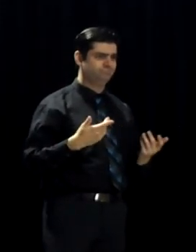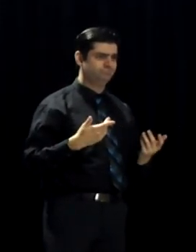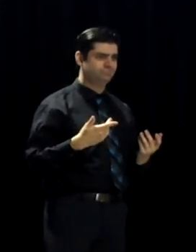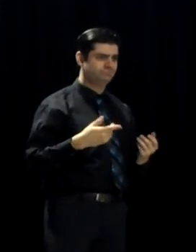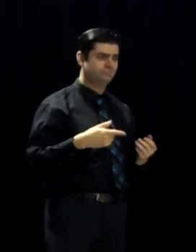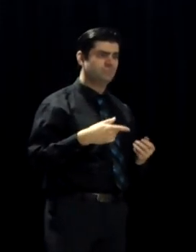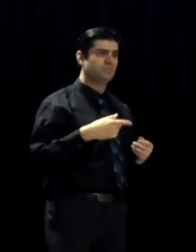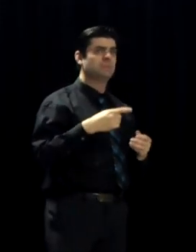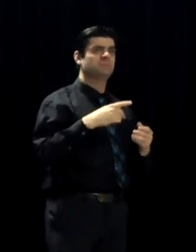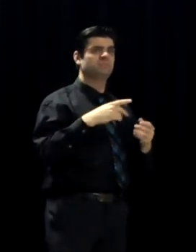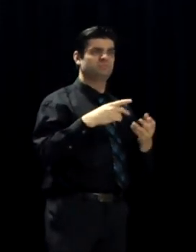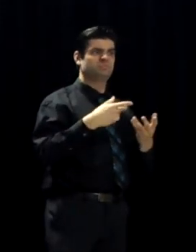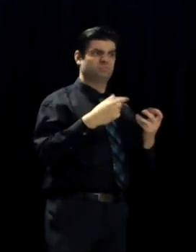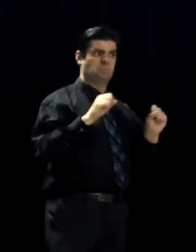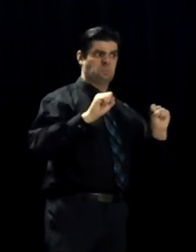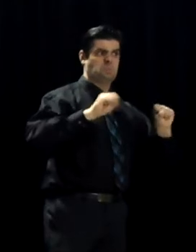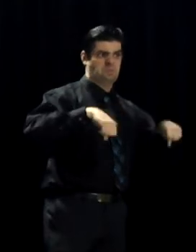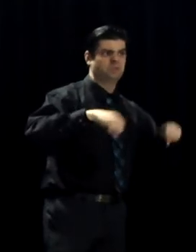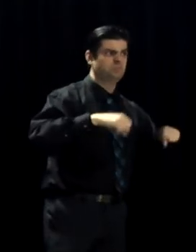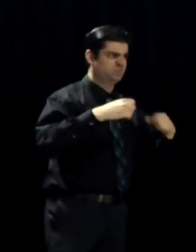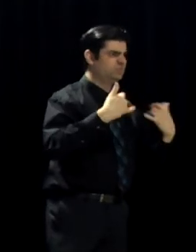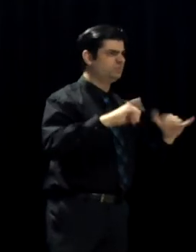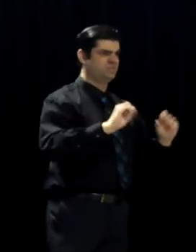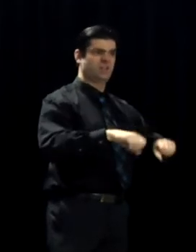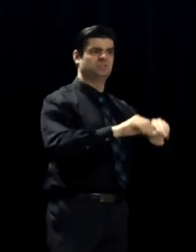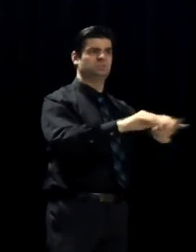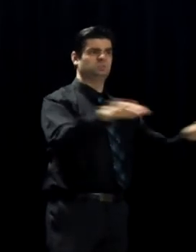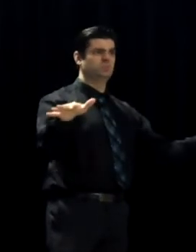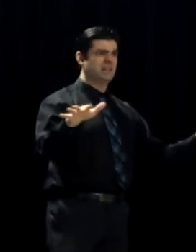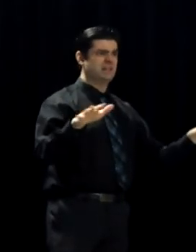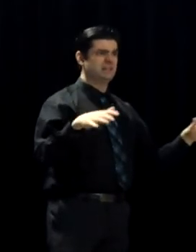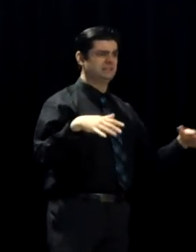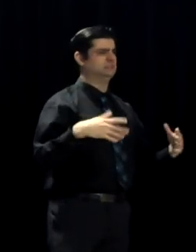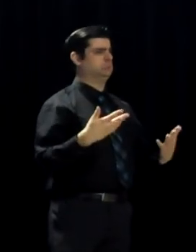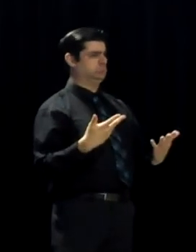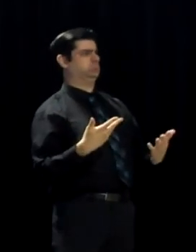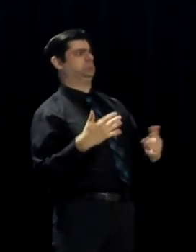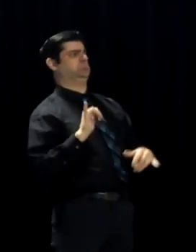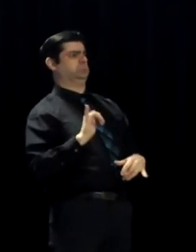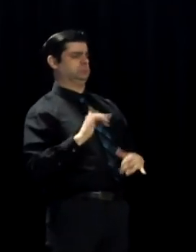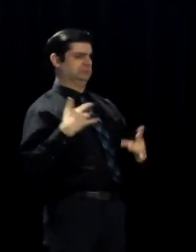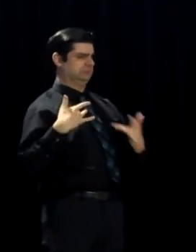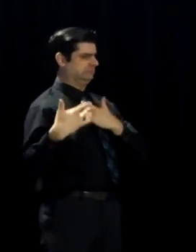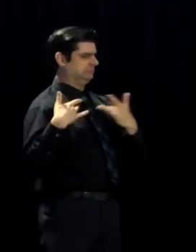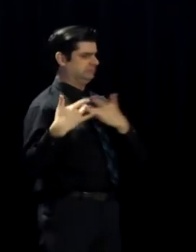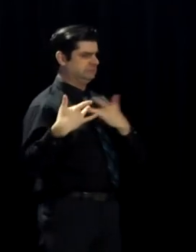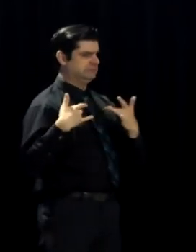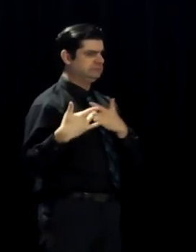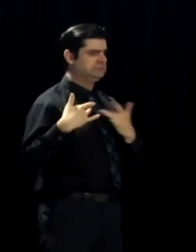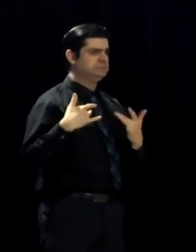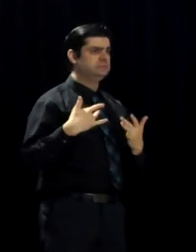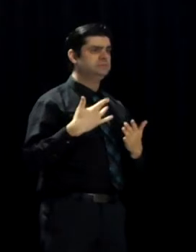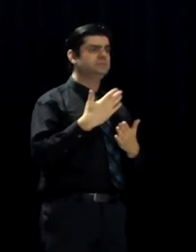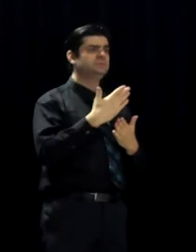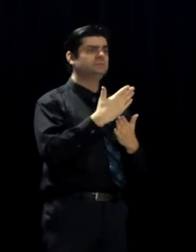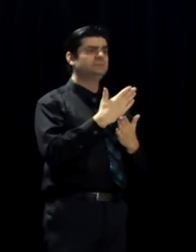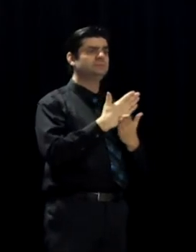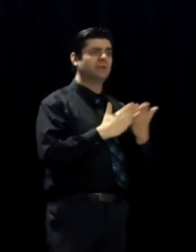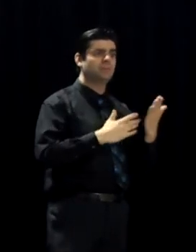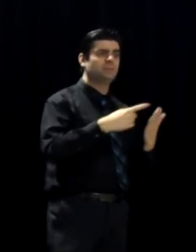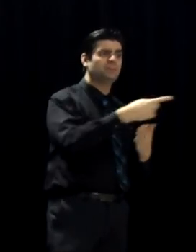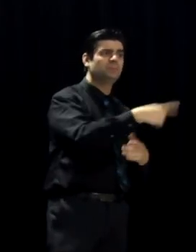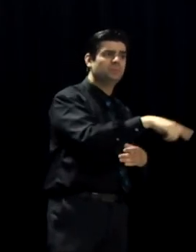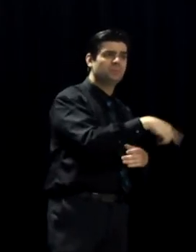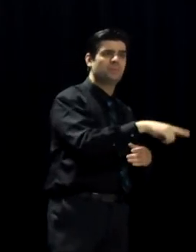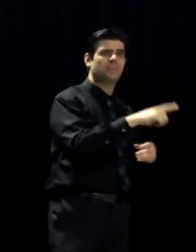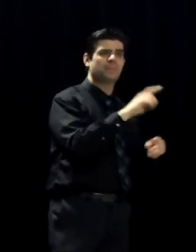makes sense if you think about it. We know COVID is in nursing homes. We know COVID is in senior facilities. There's exposure, even